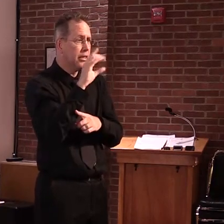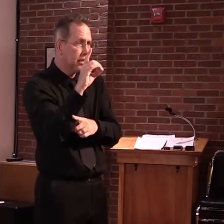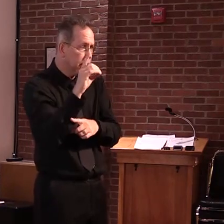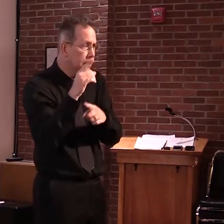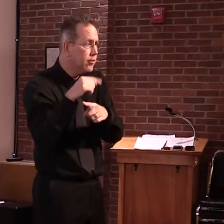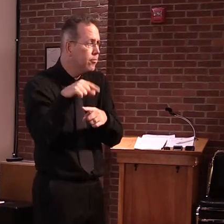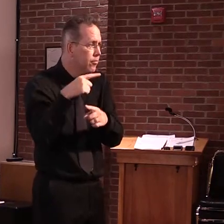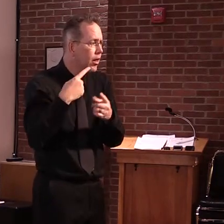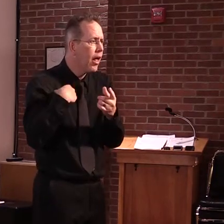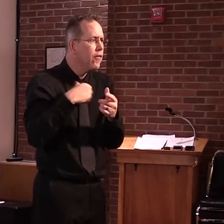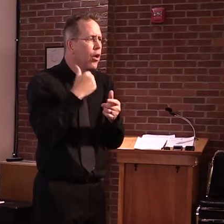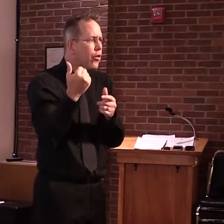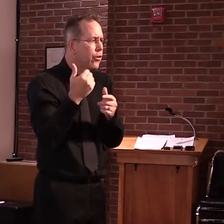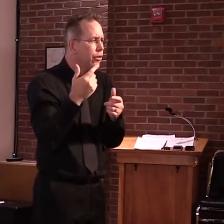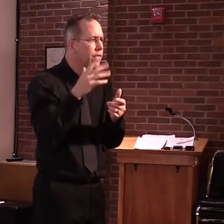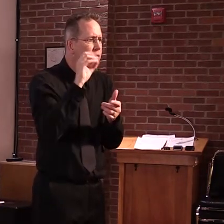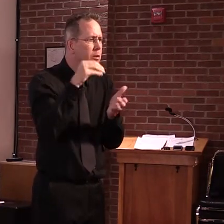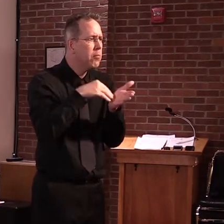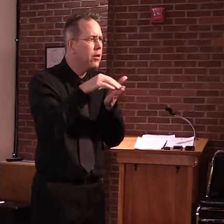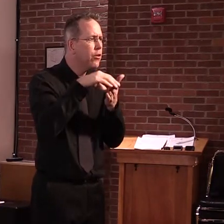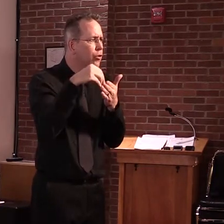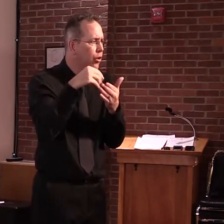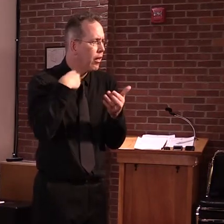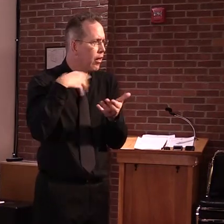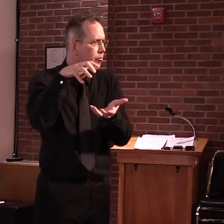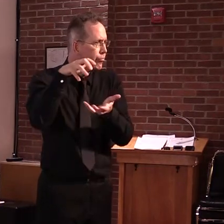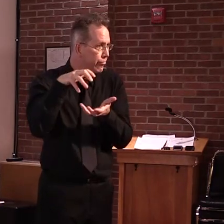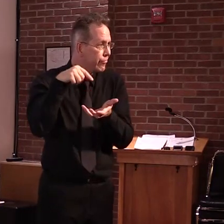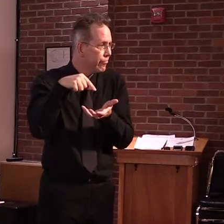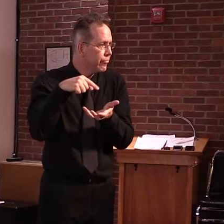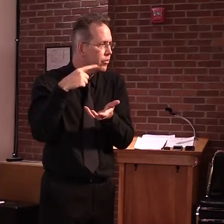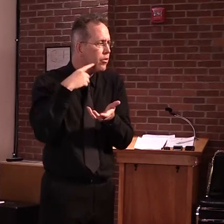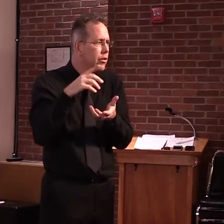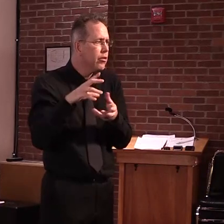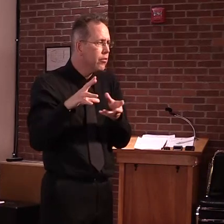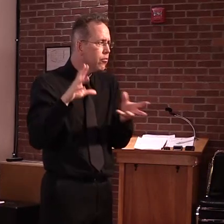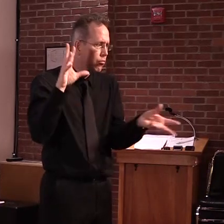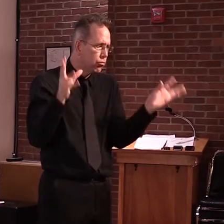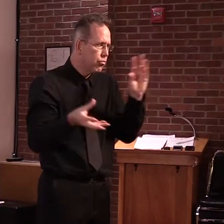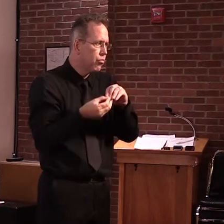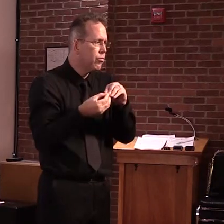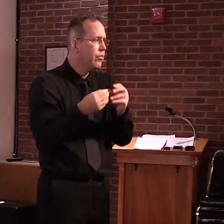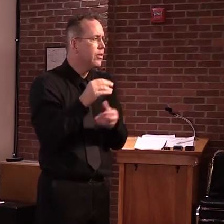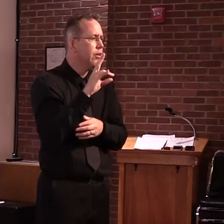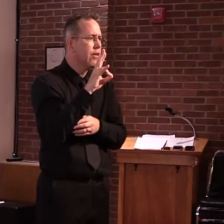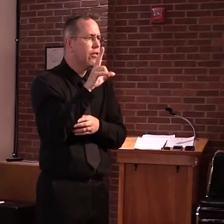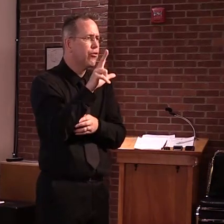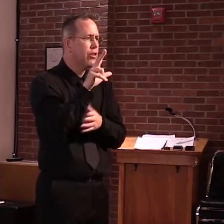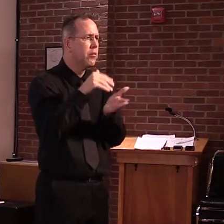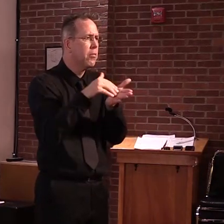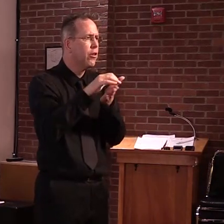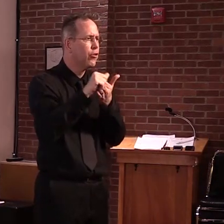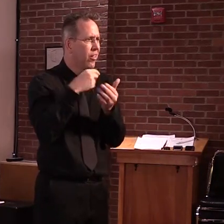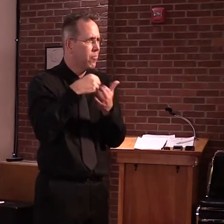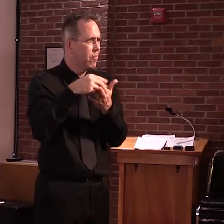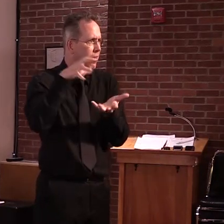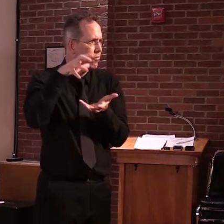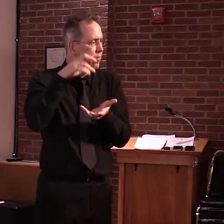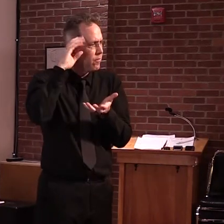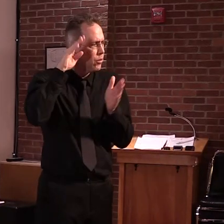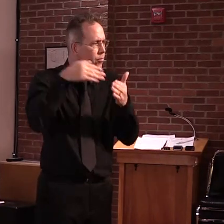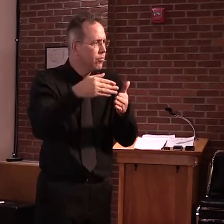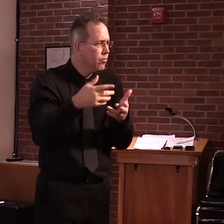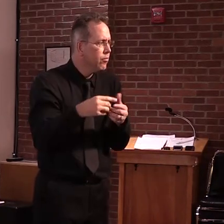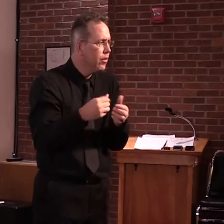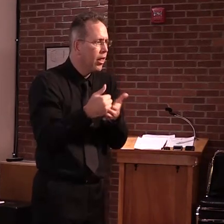$50 million. So we're talking a total of $73 million for homelessness as